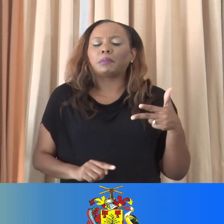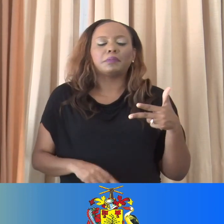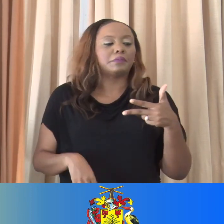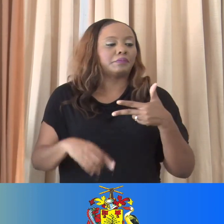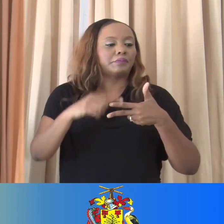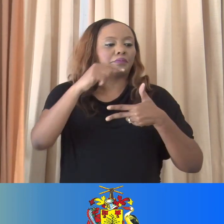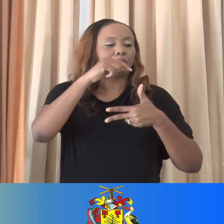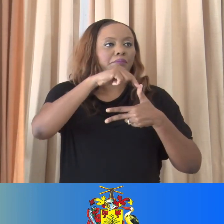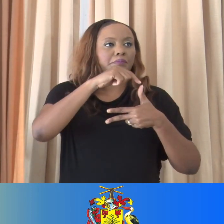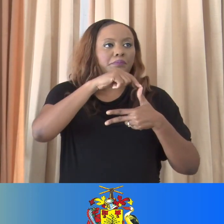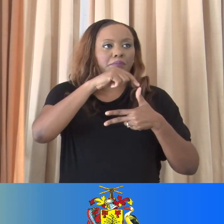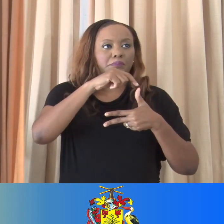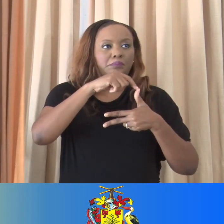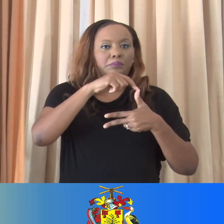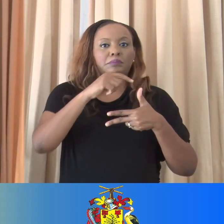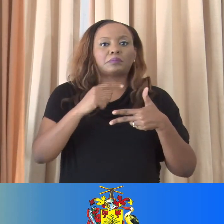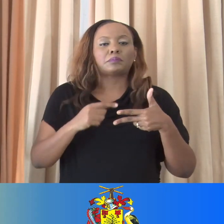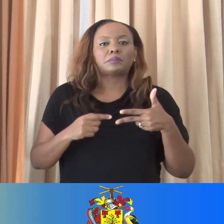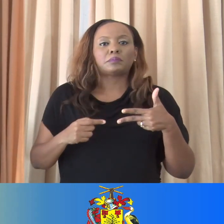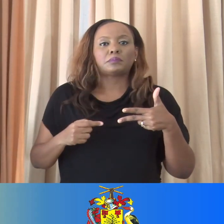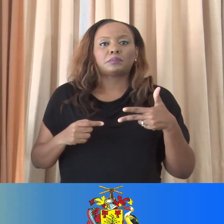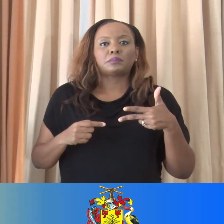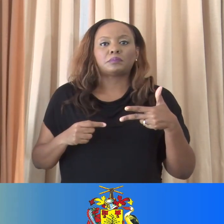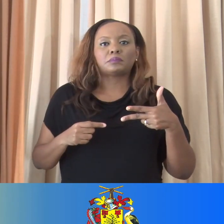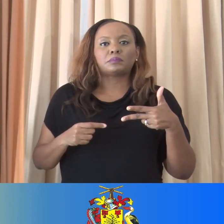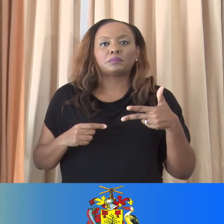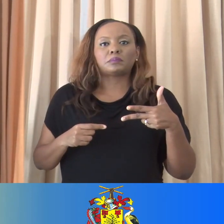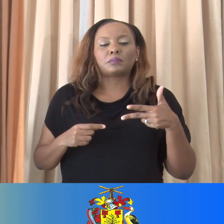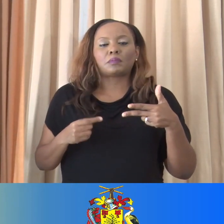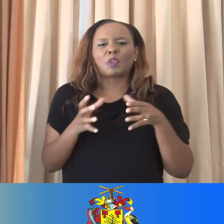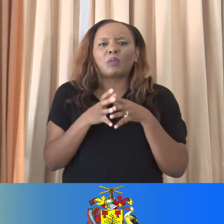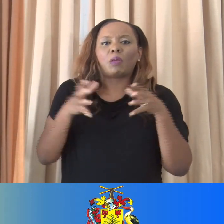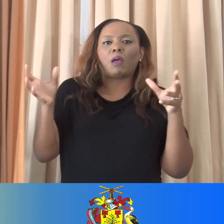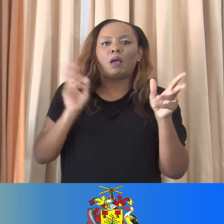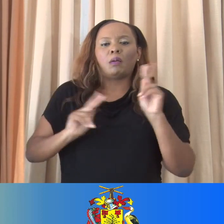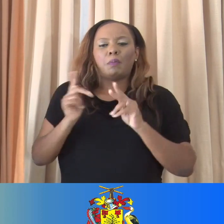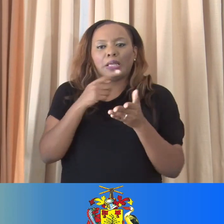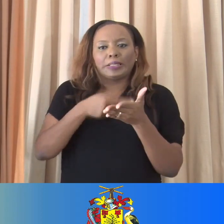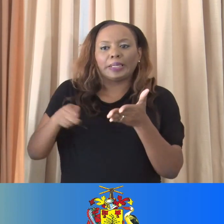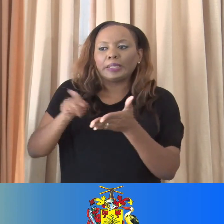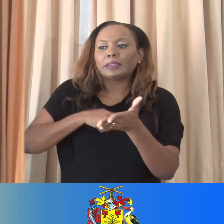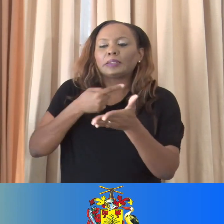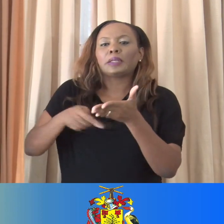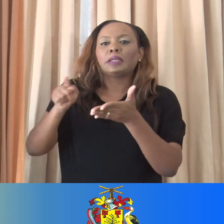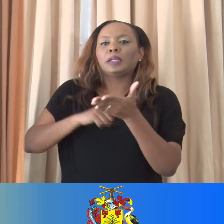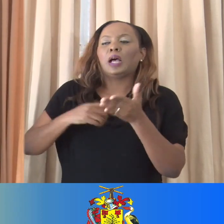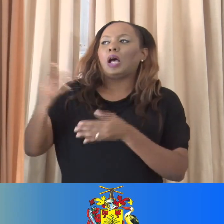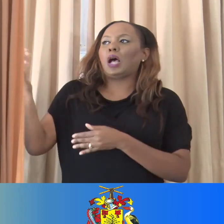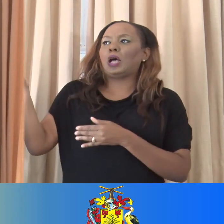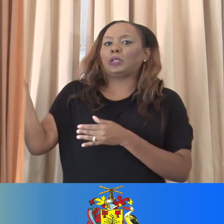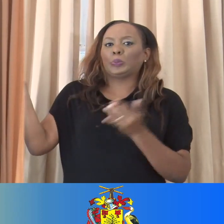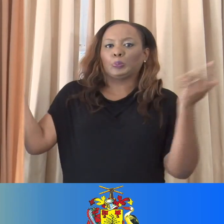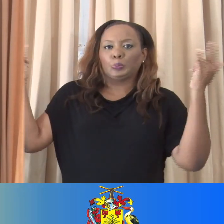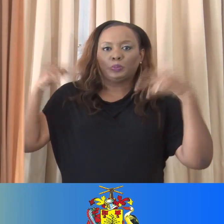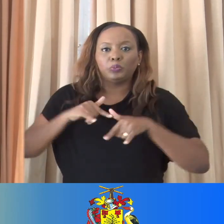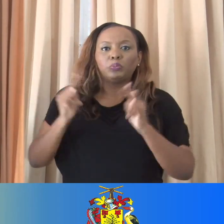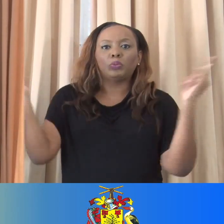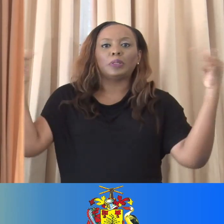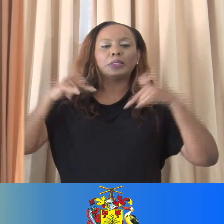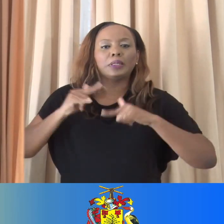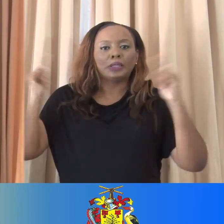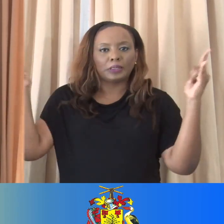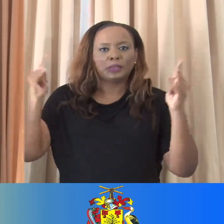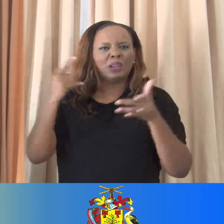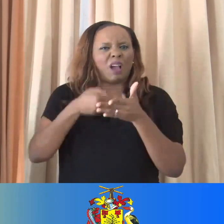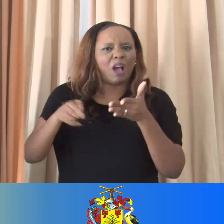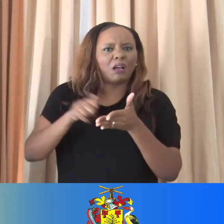dramatic escalation in the level of cancellations which were being recorded both in the